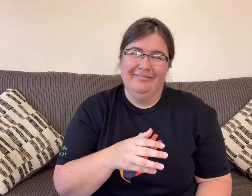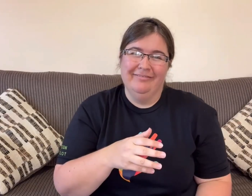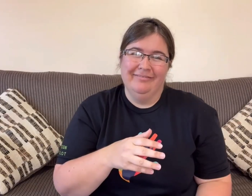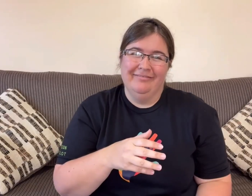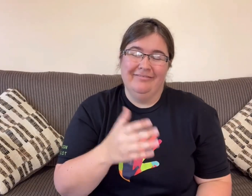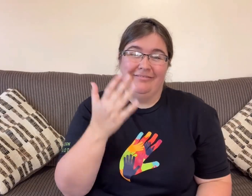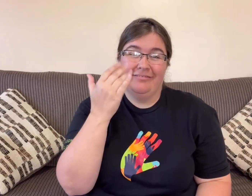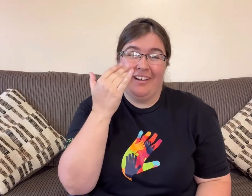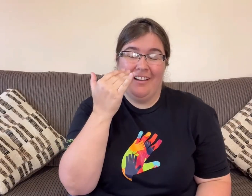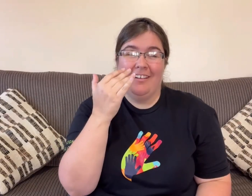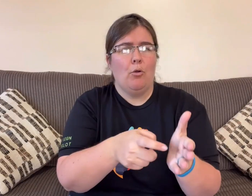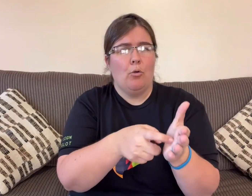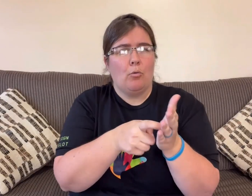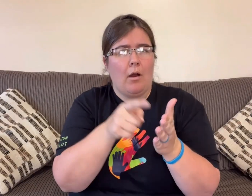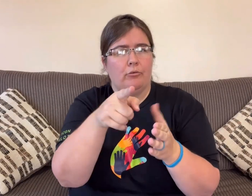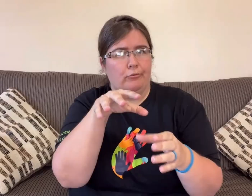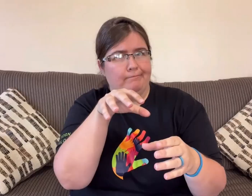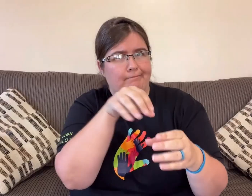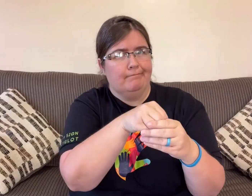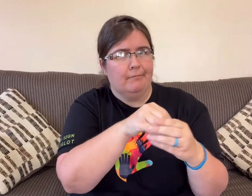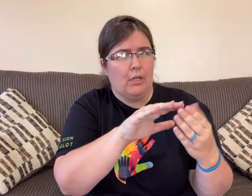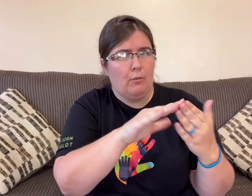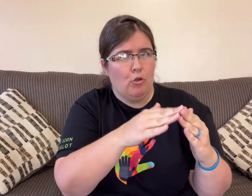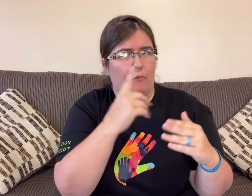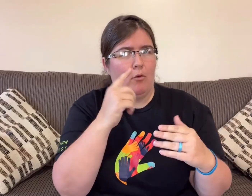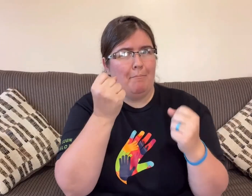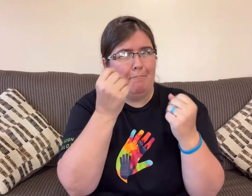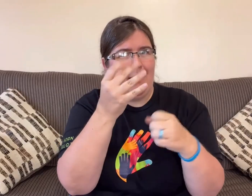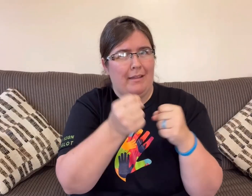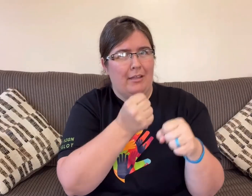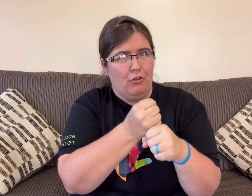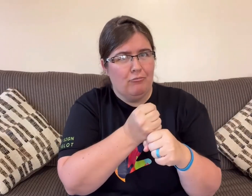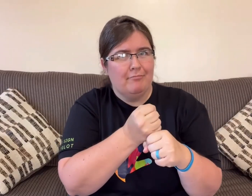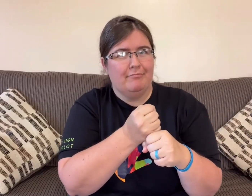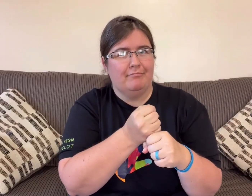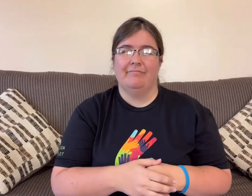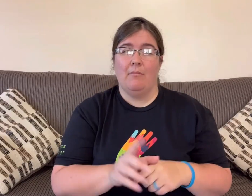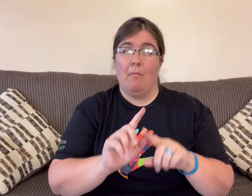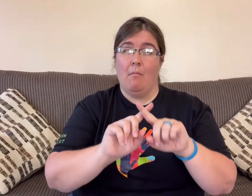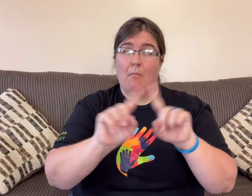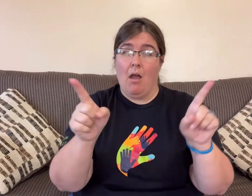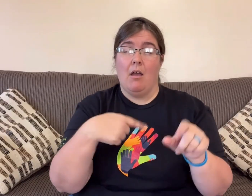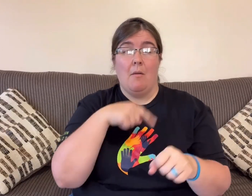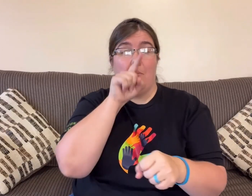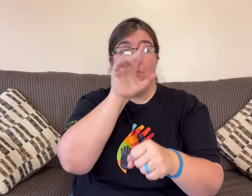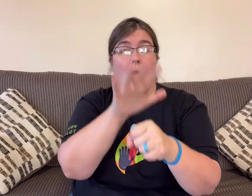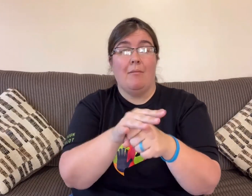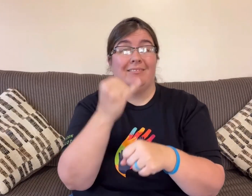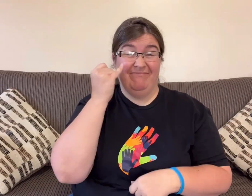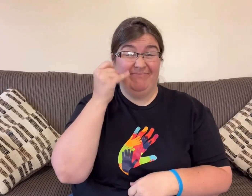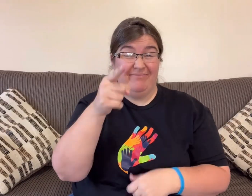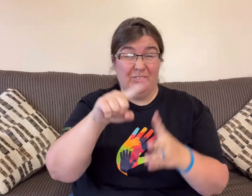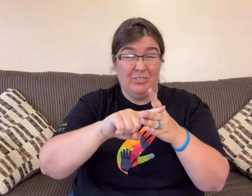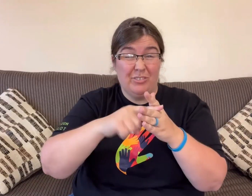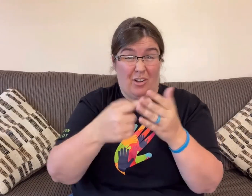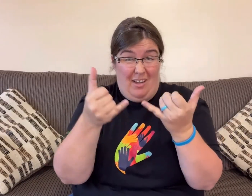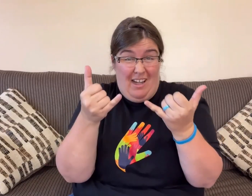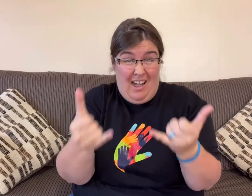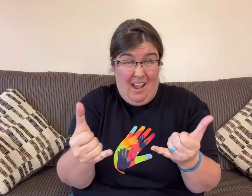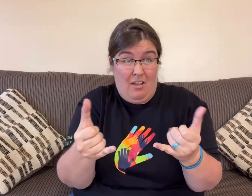it requires you to be involved in the community for many years. But I promise, if you start now and